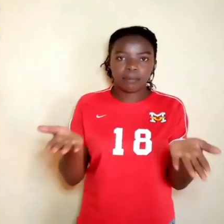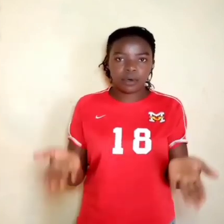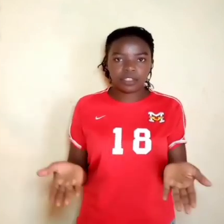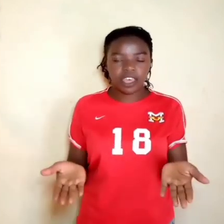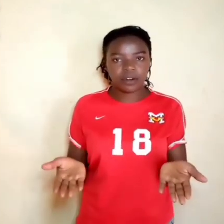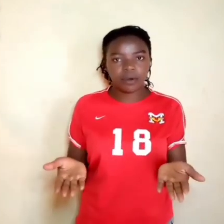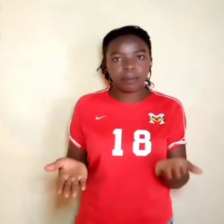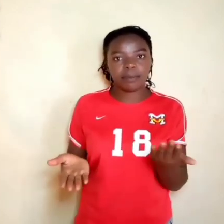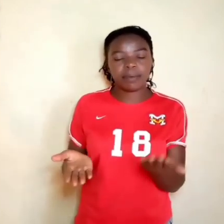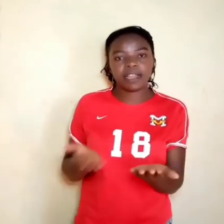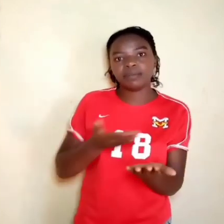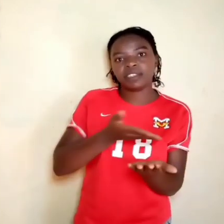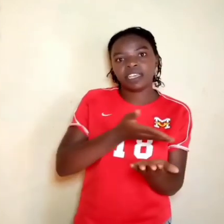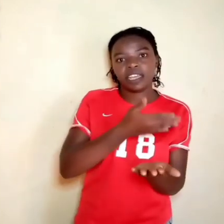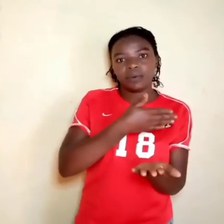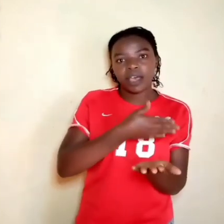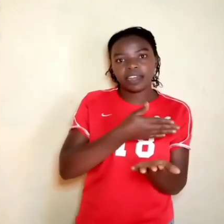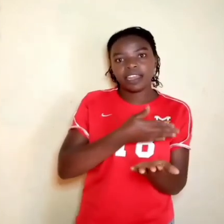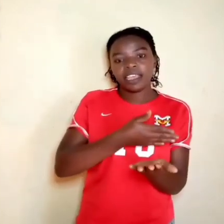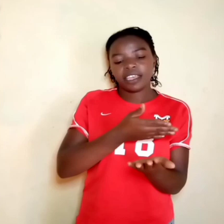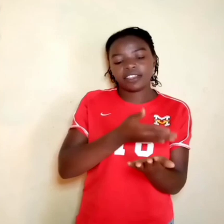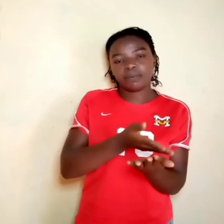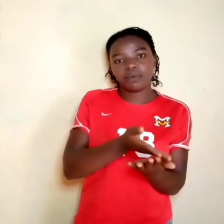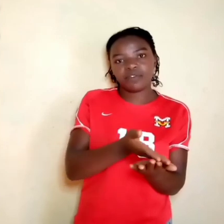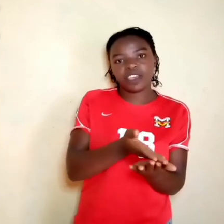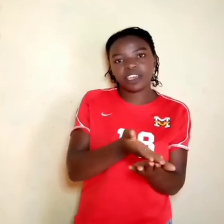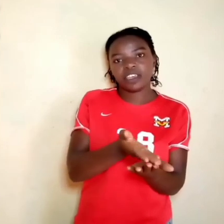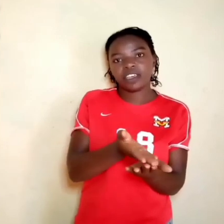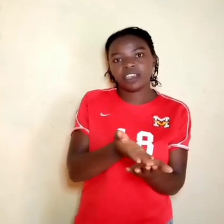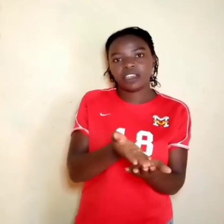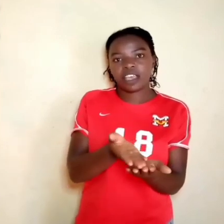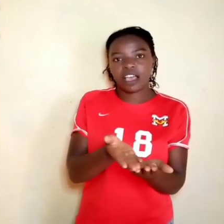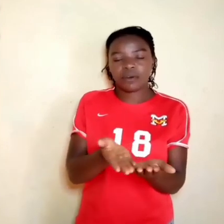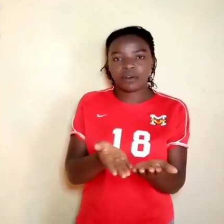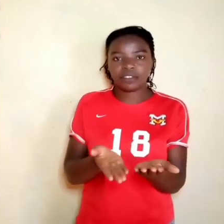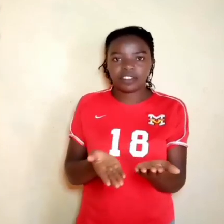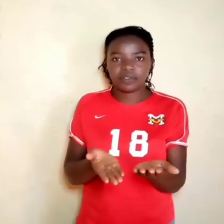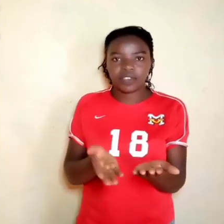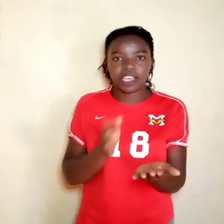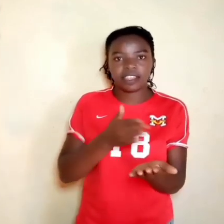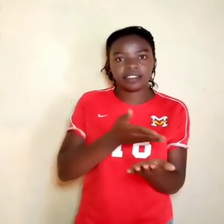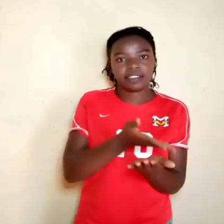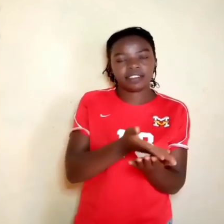both are open palms and one is moving across the fingers.